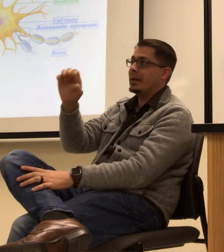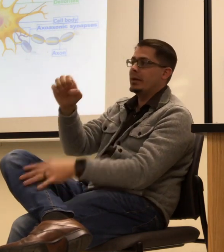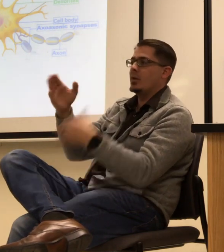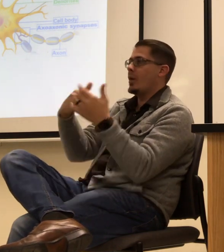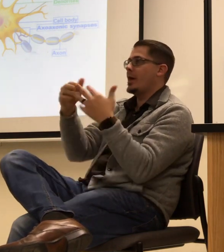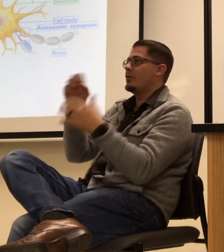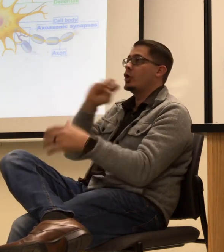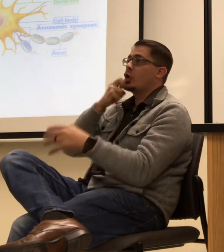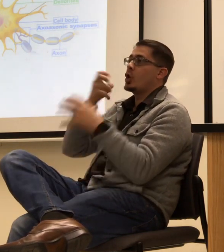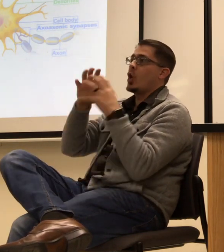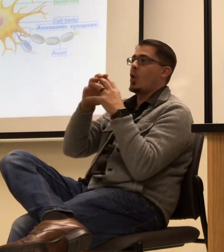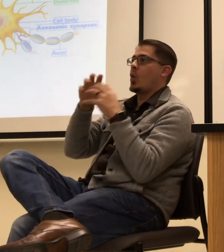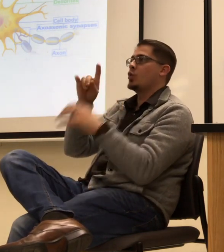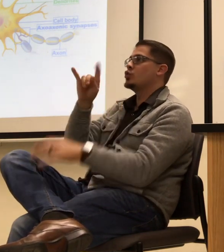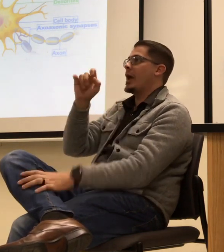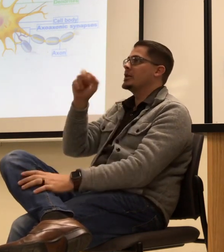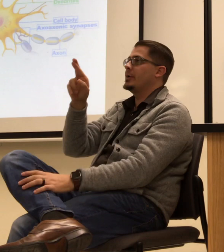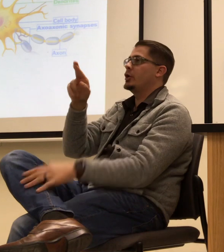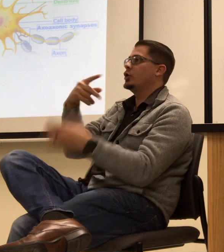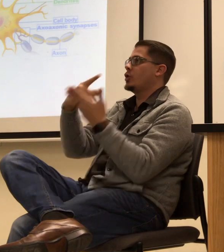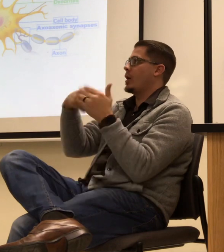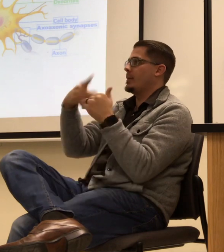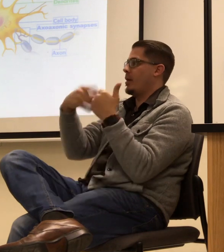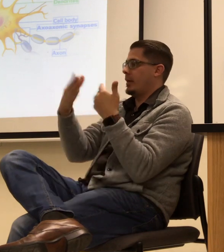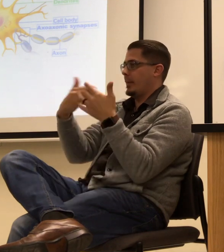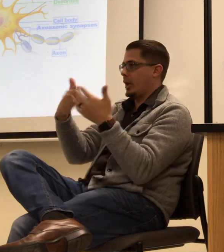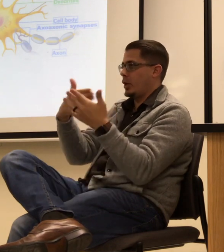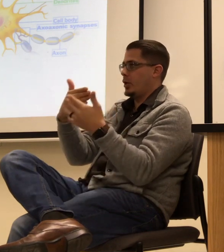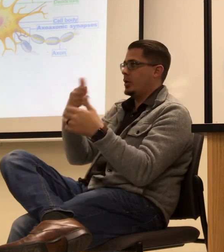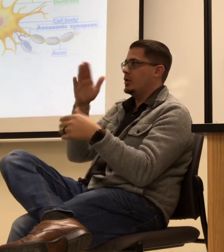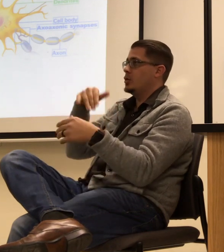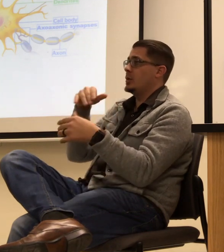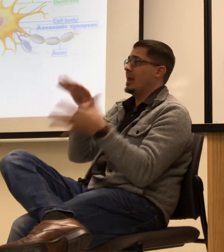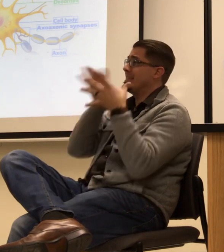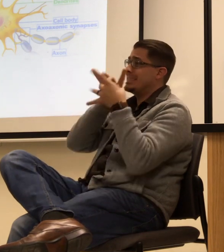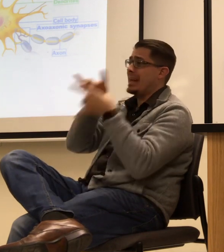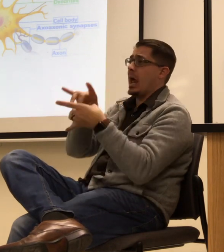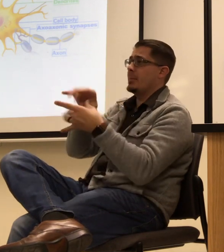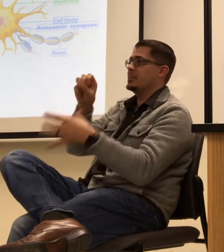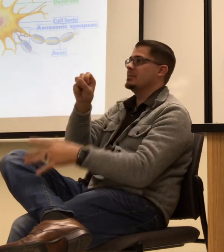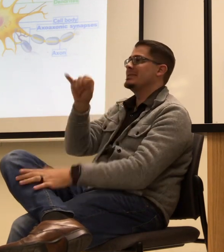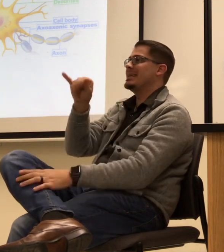whatever neurotransmitter you're talking about. And you can synapse onto it.